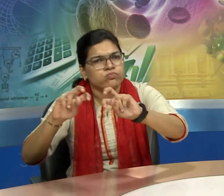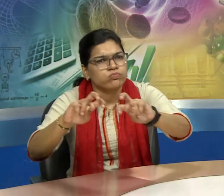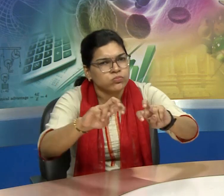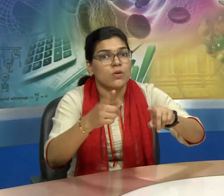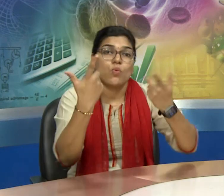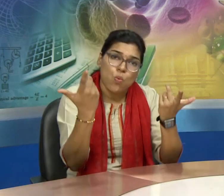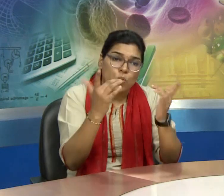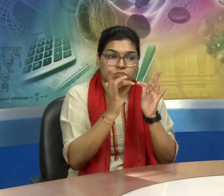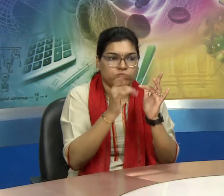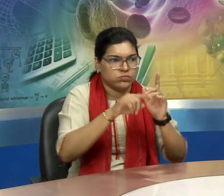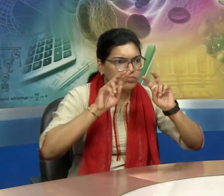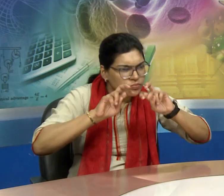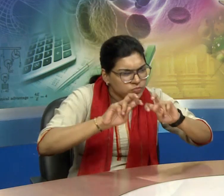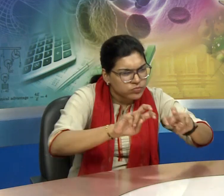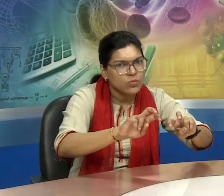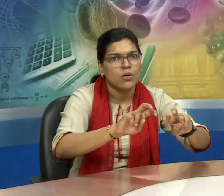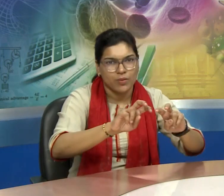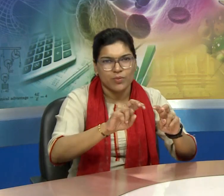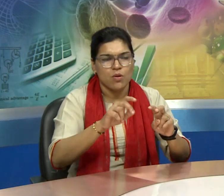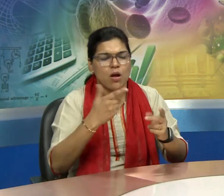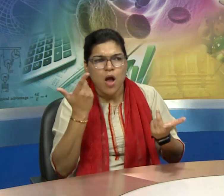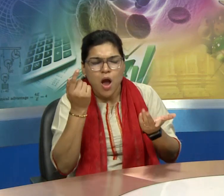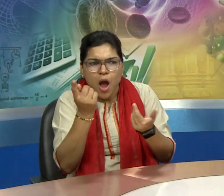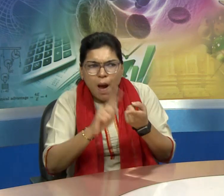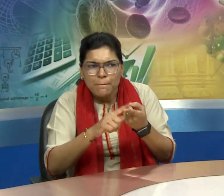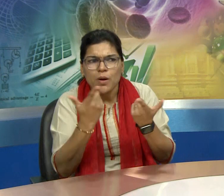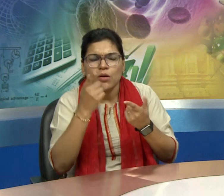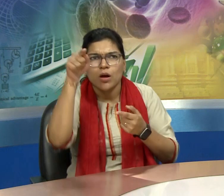online researchers and offline researchers available nowadays.